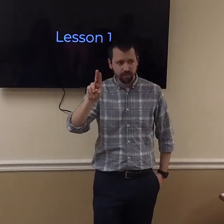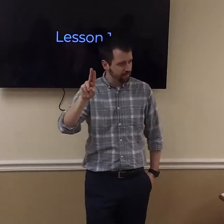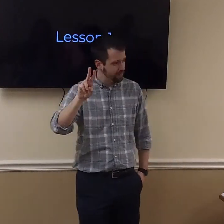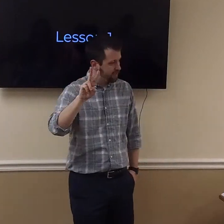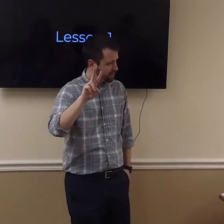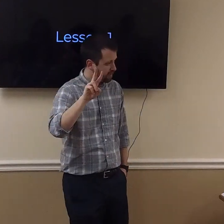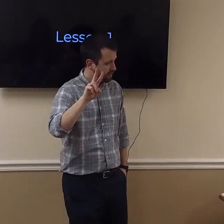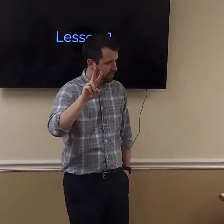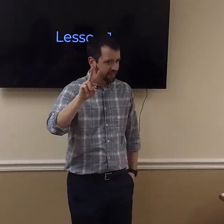V,